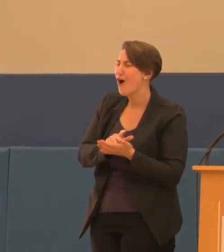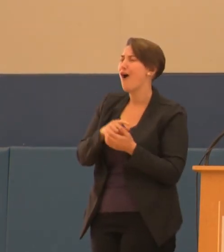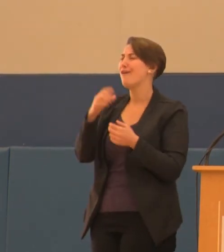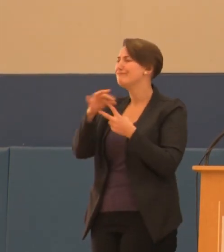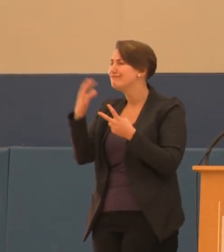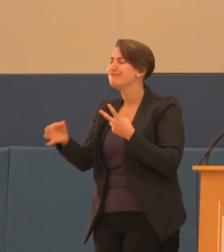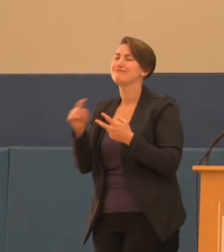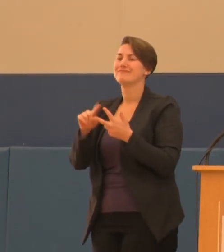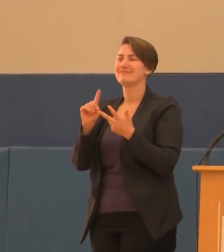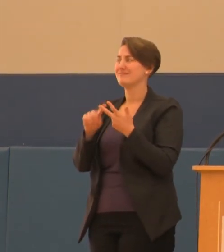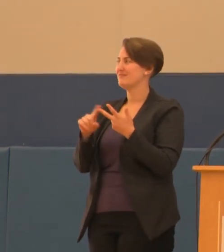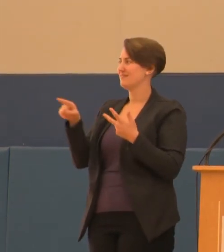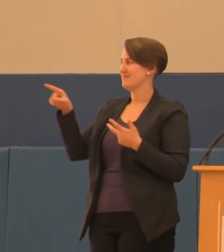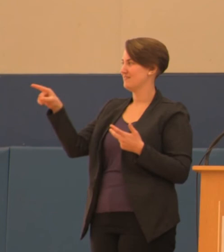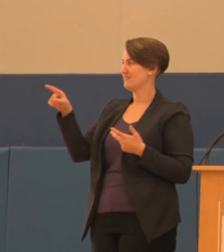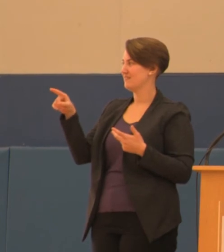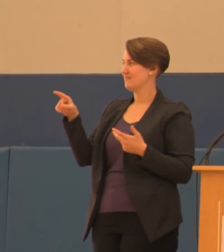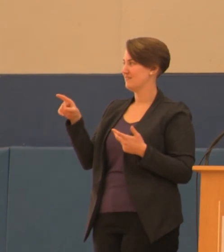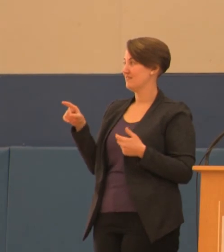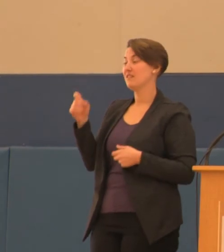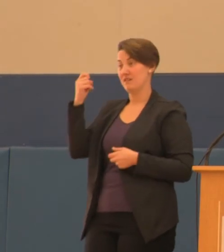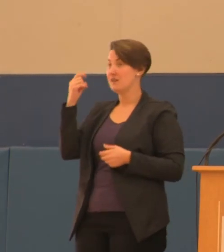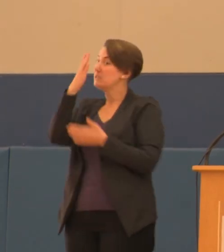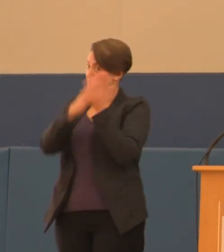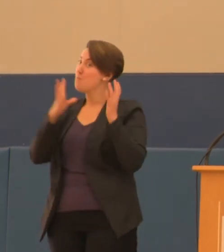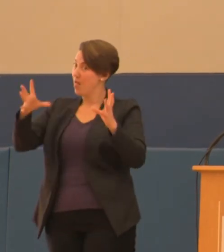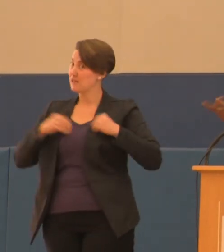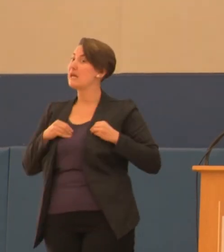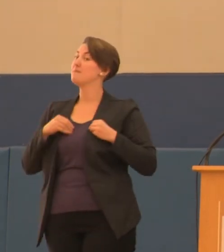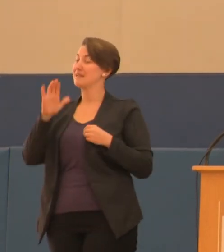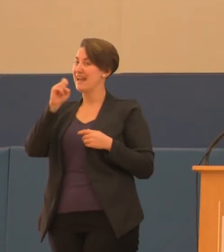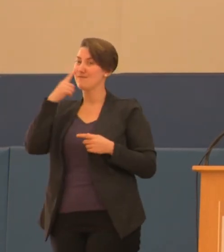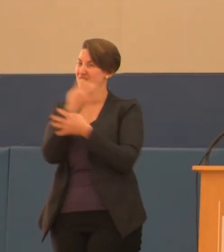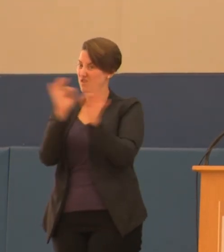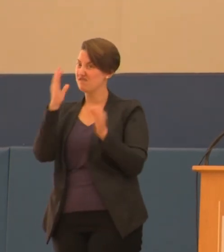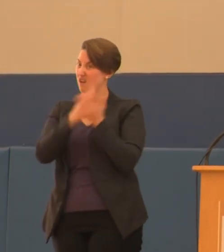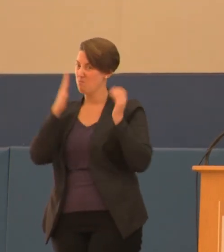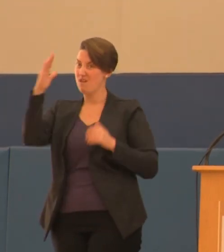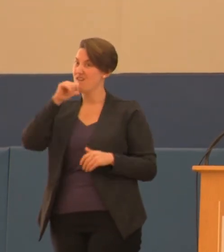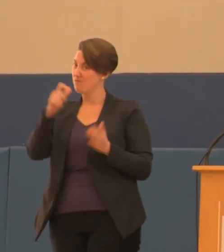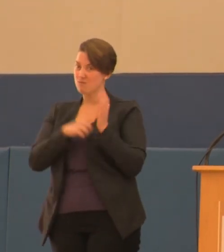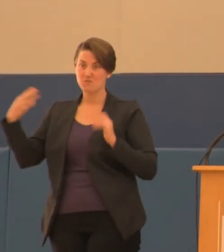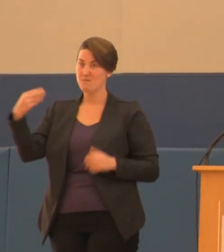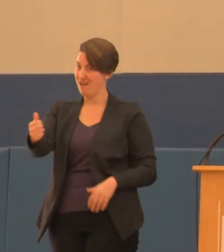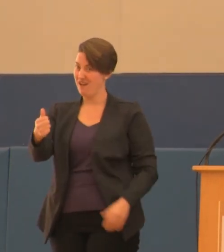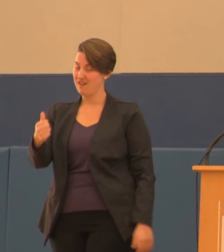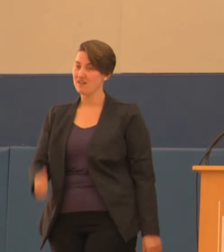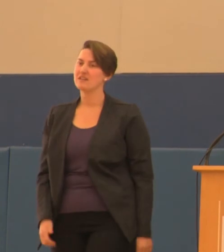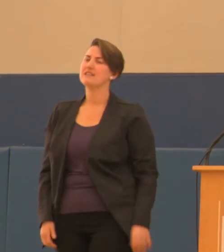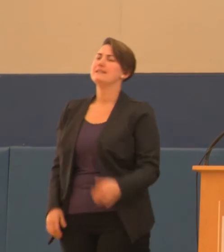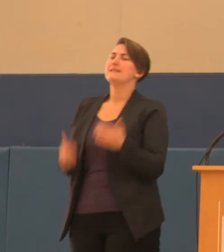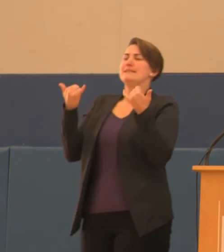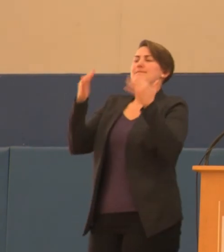There, we've heard. We were pissed off without charge. Thank you. I want to talk a little